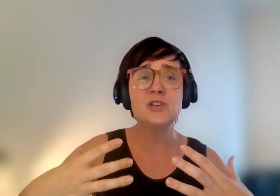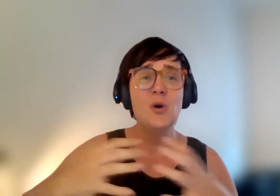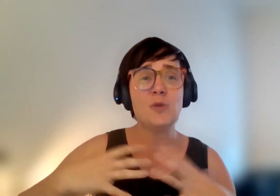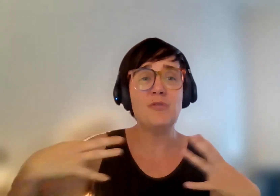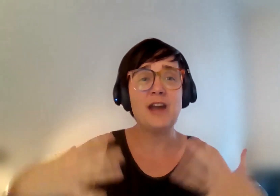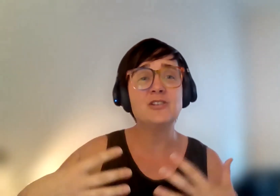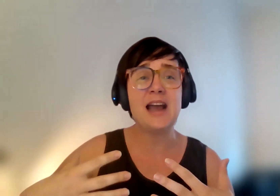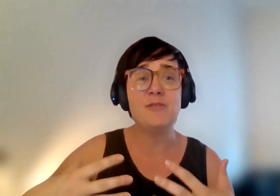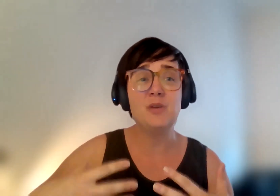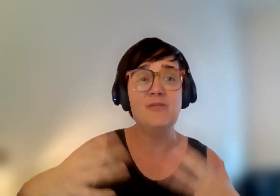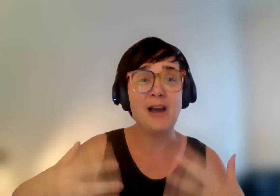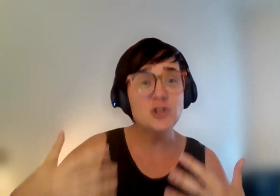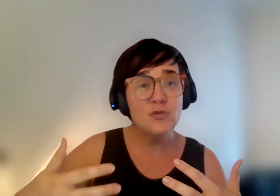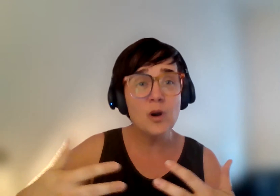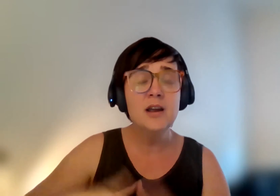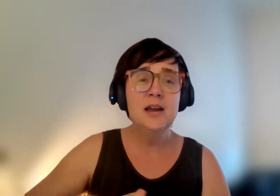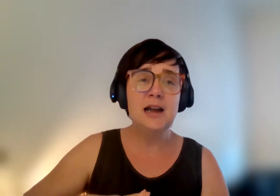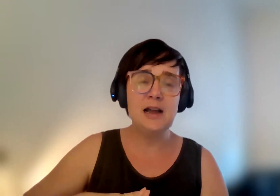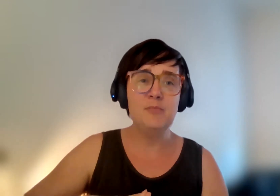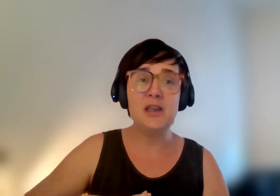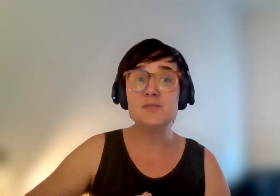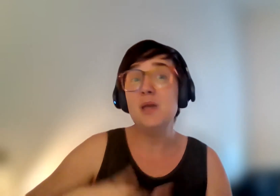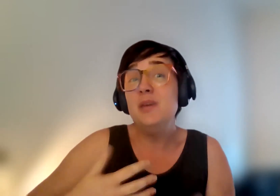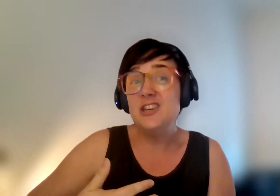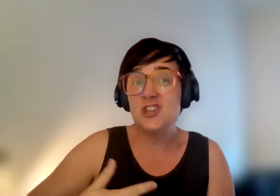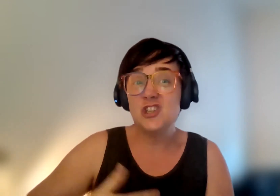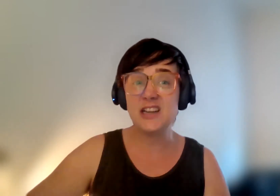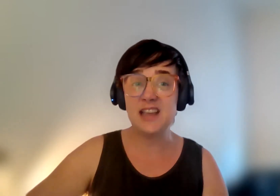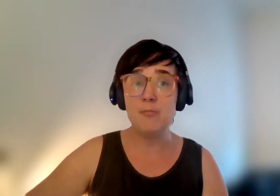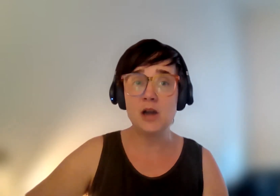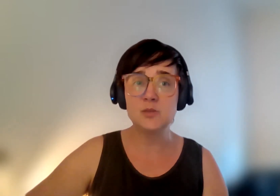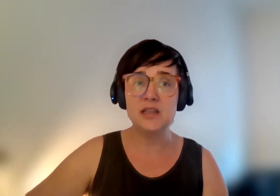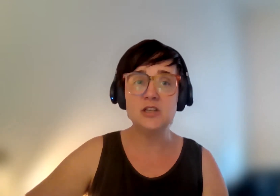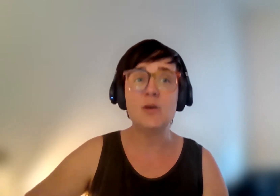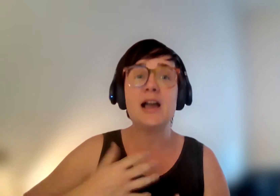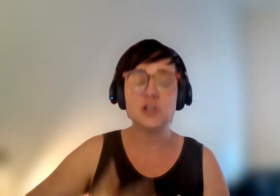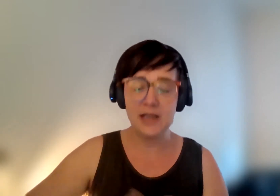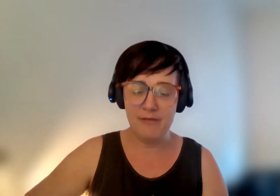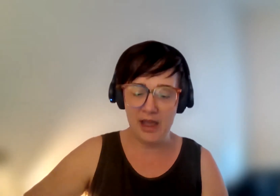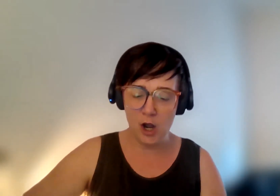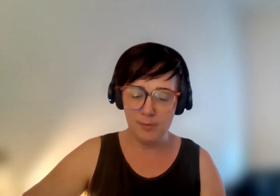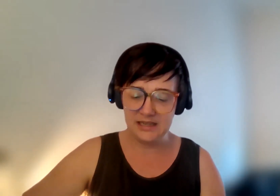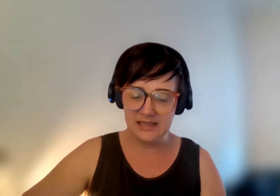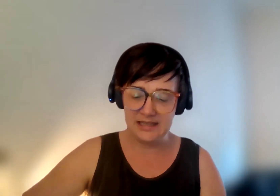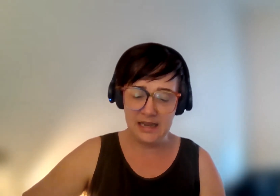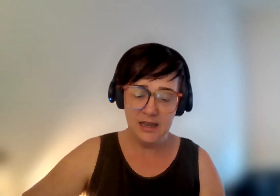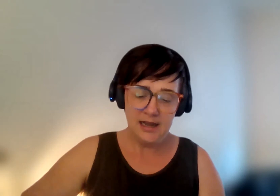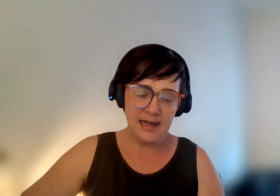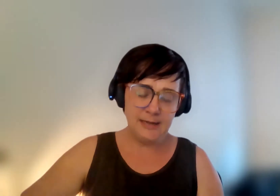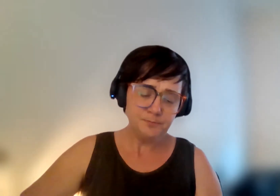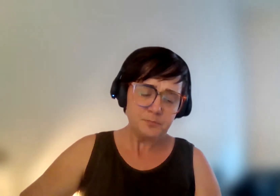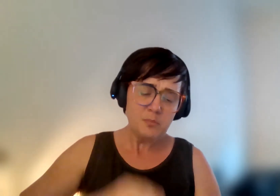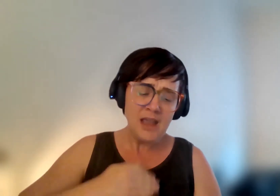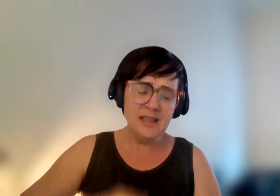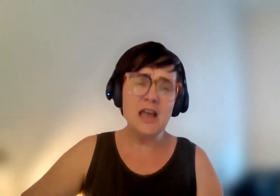non-community providers or providers that haven't been vouched for, because maybe they just checked that box, but they don't actually have that